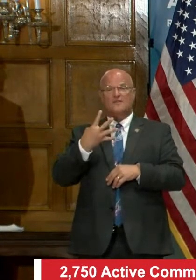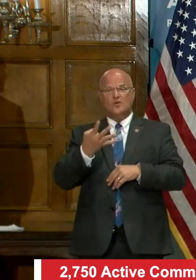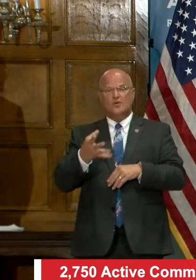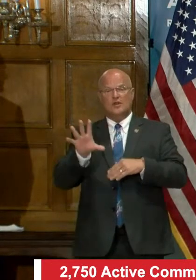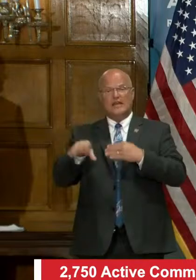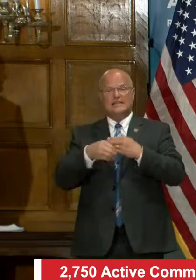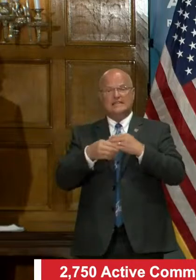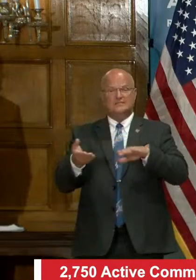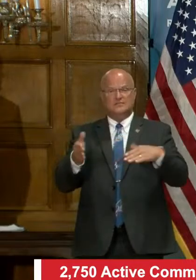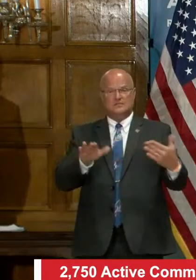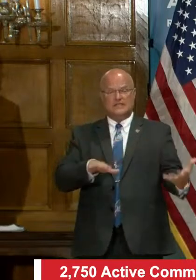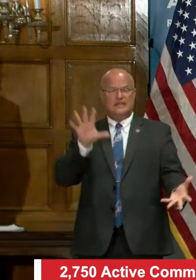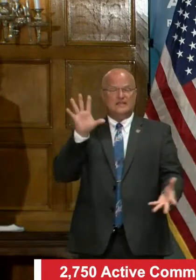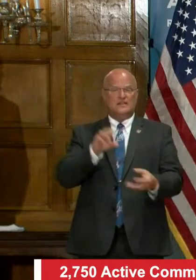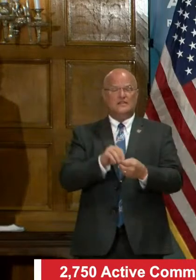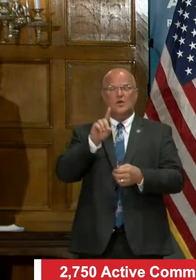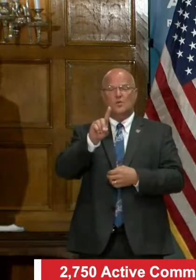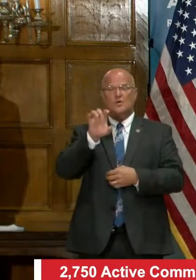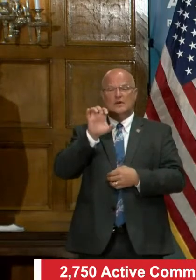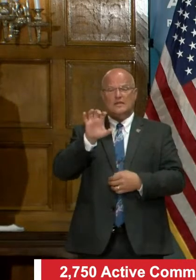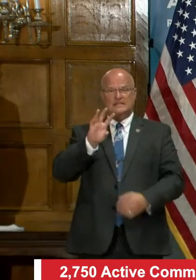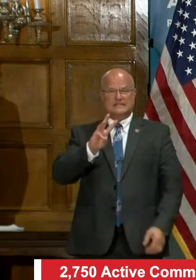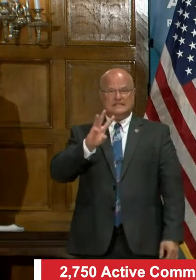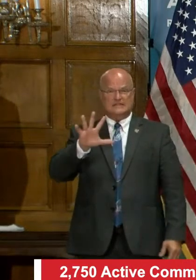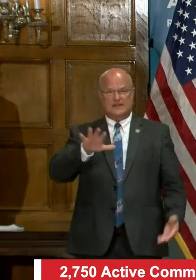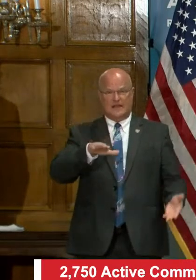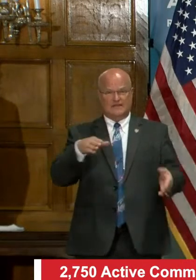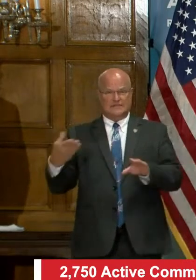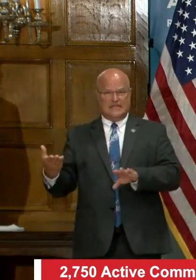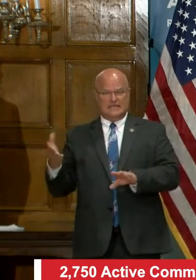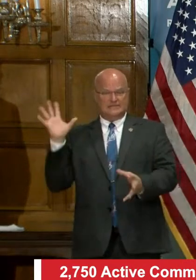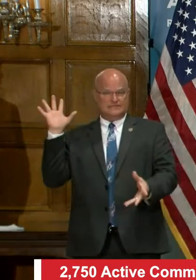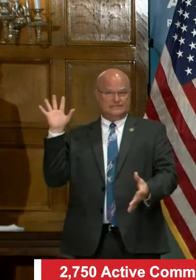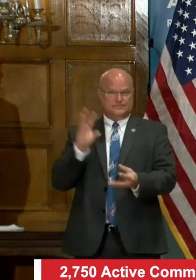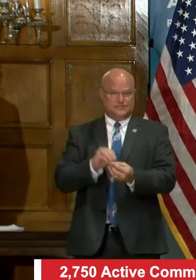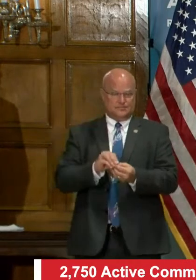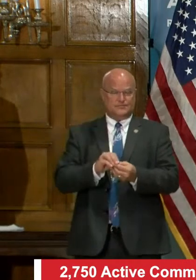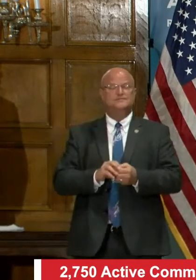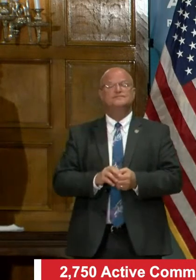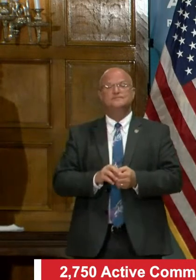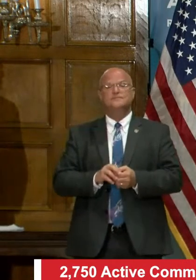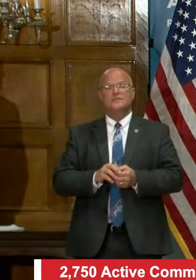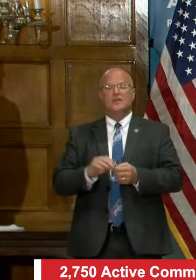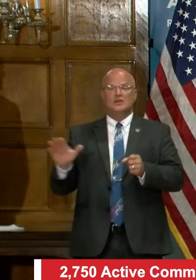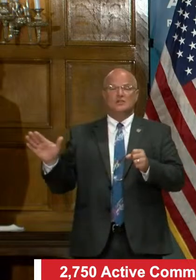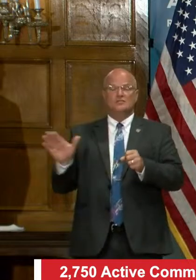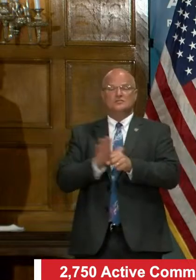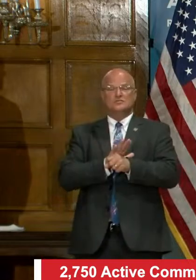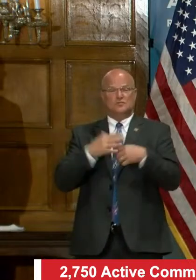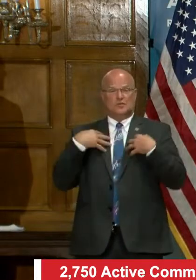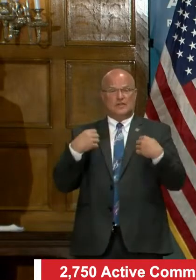additional deaths for a total of 165. We have had a total recovered